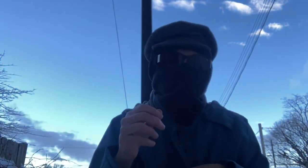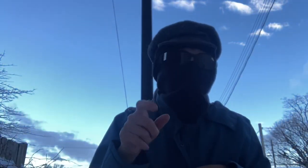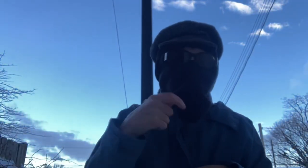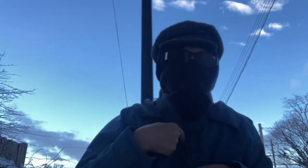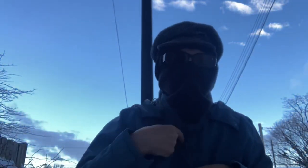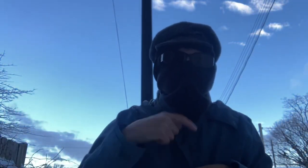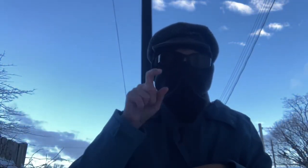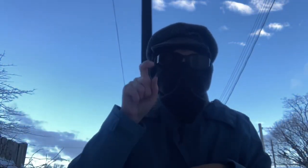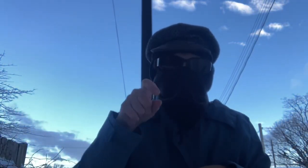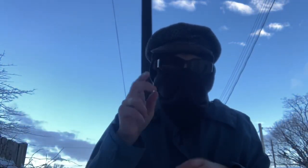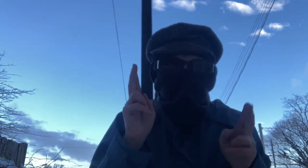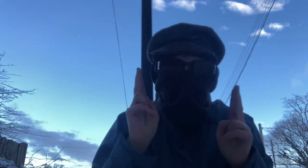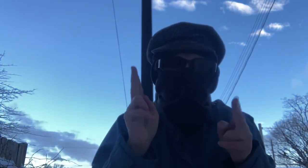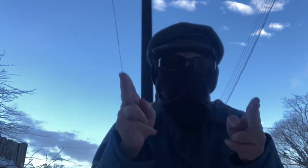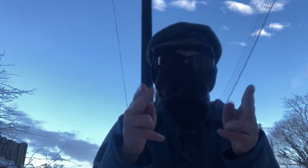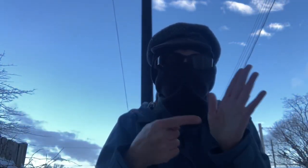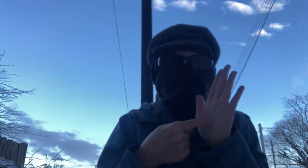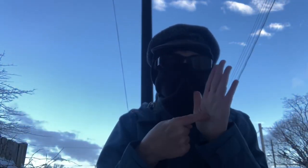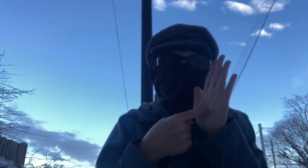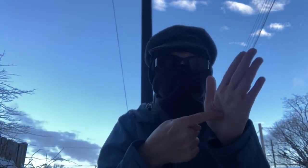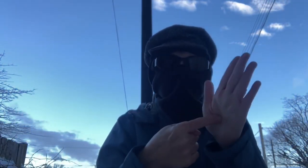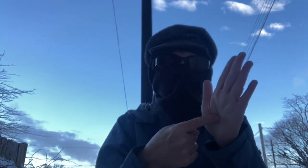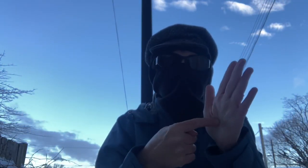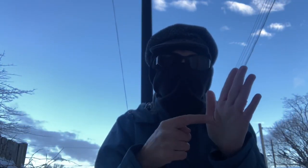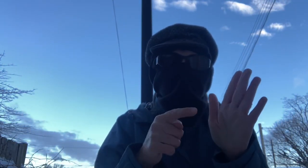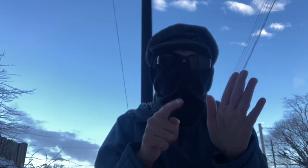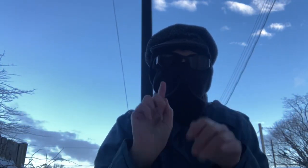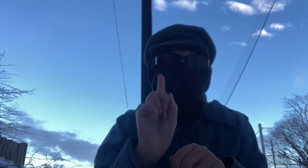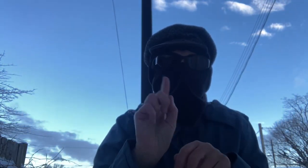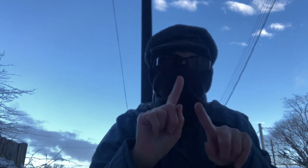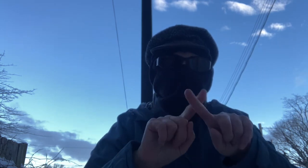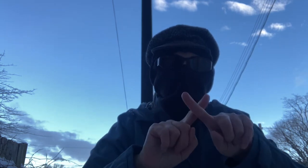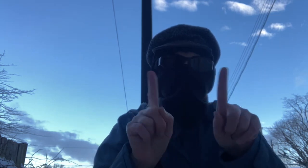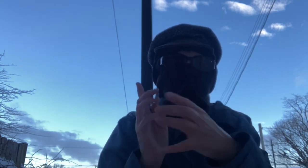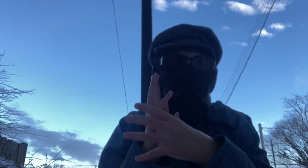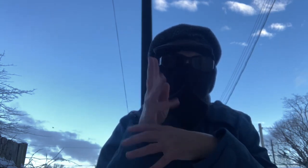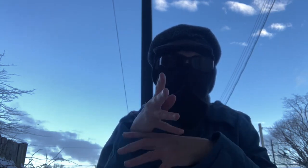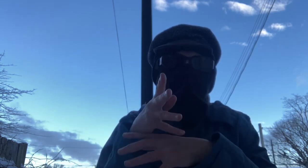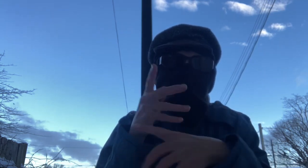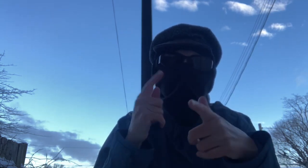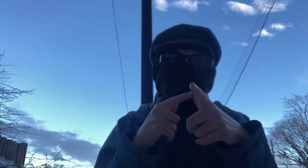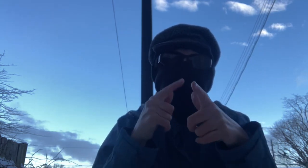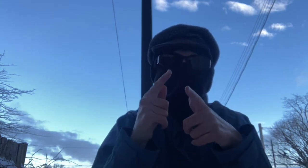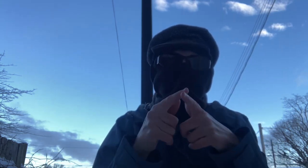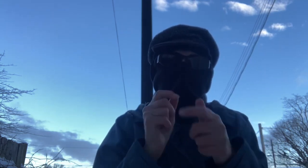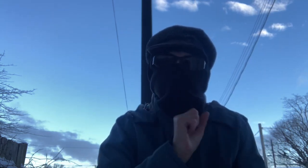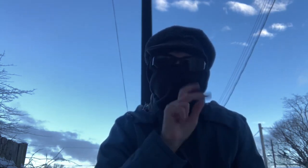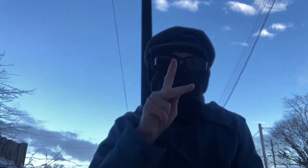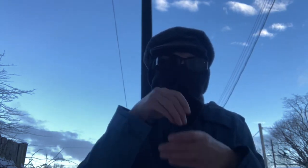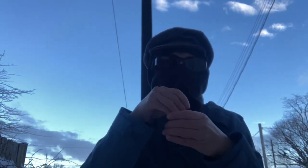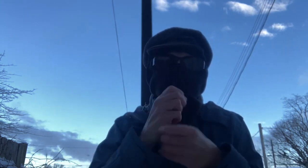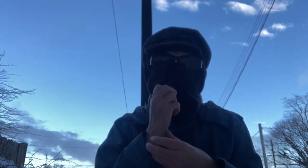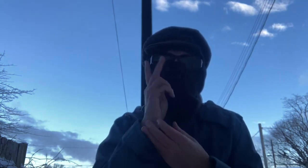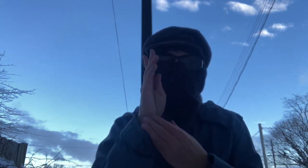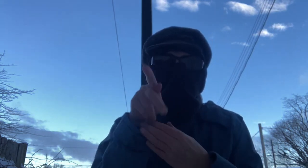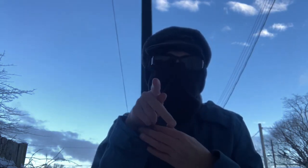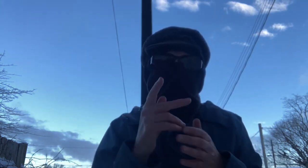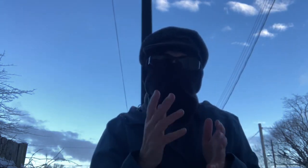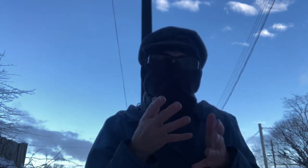off to sign. So I need to hurry up and show you the garden. I want to show you where all the different plants are growing.